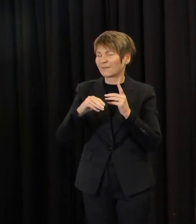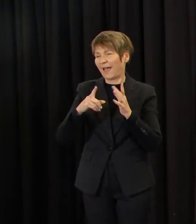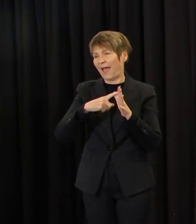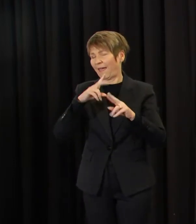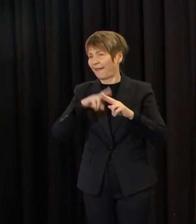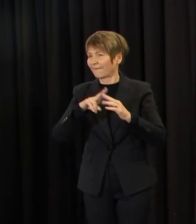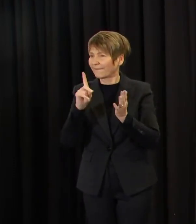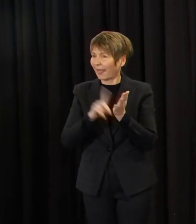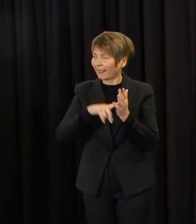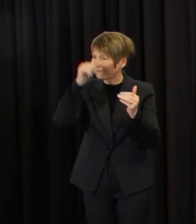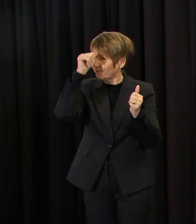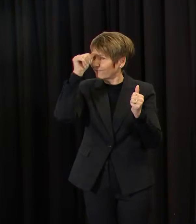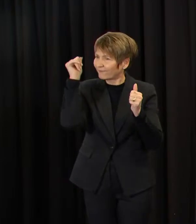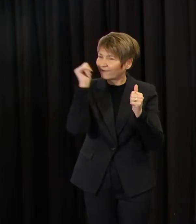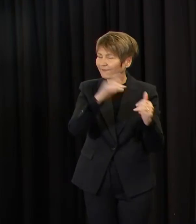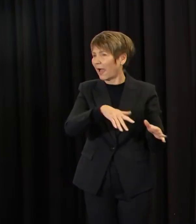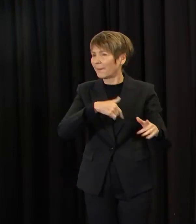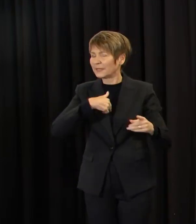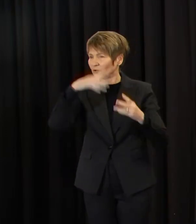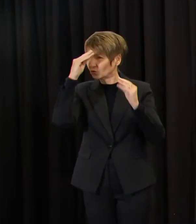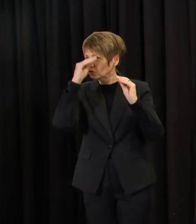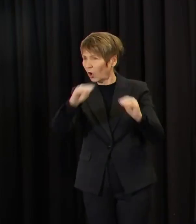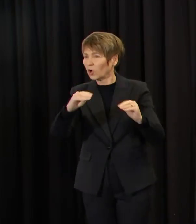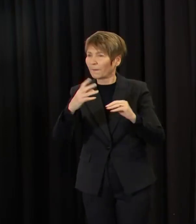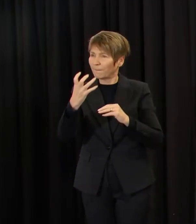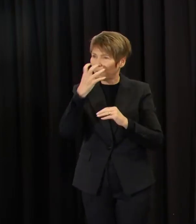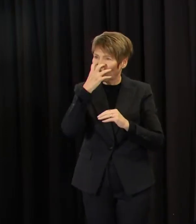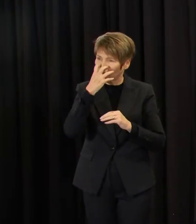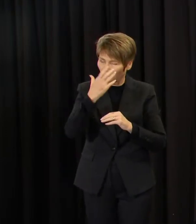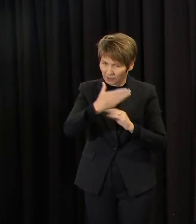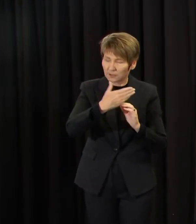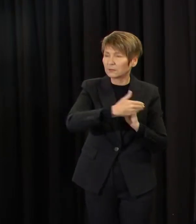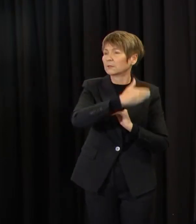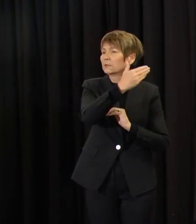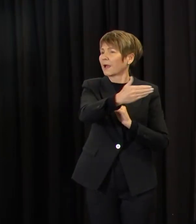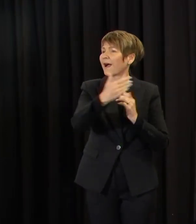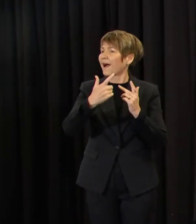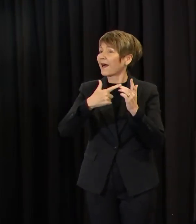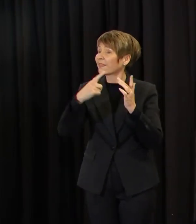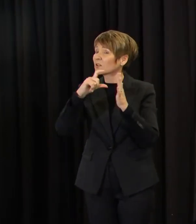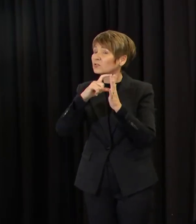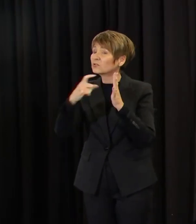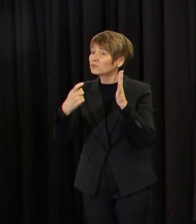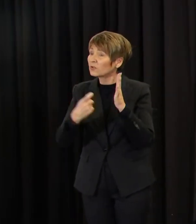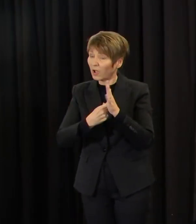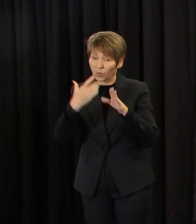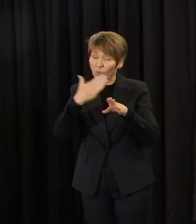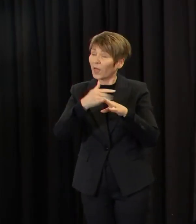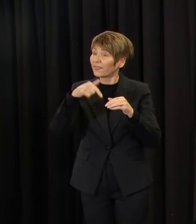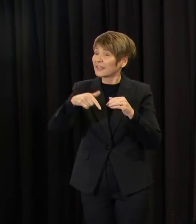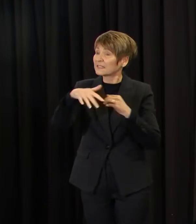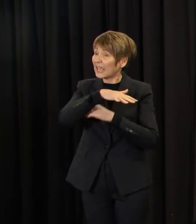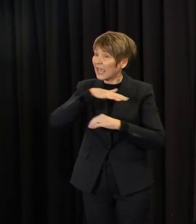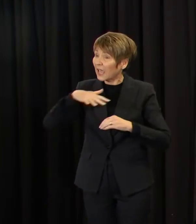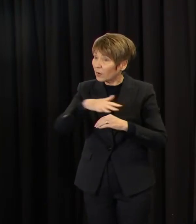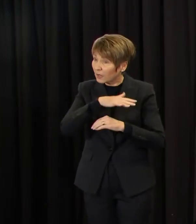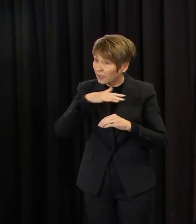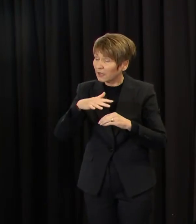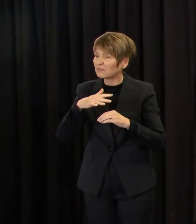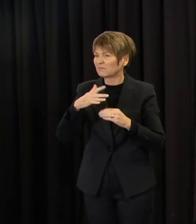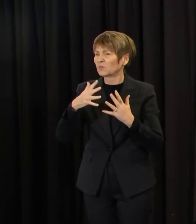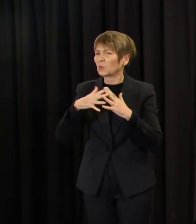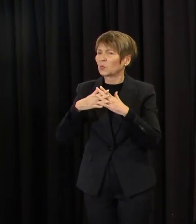and an AFLW coach here at the Bulldogs. Dr Amruha Hussain, who's a community GP who lives in Hume but has practice